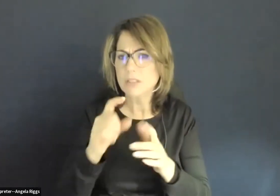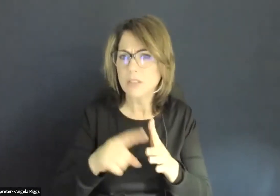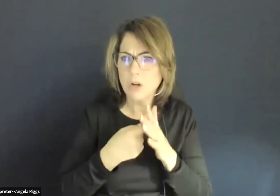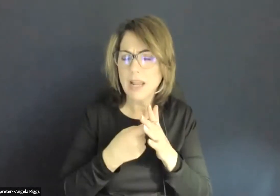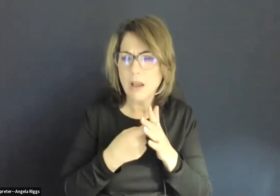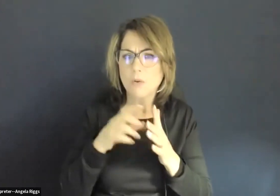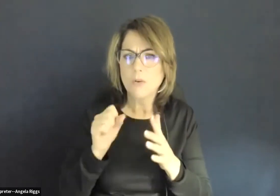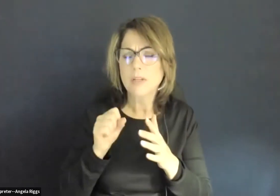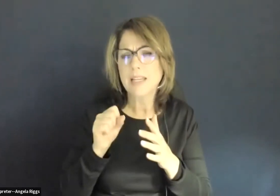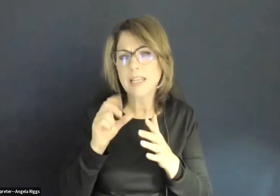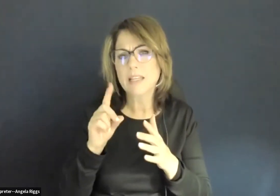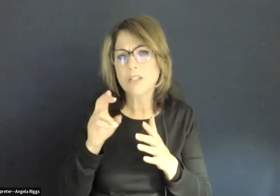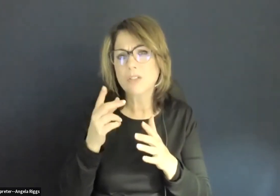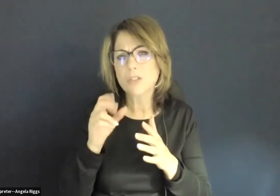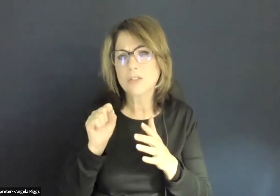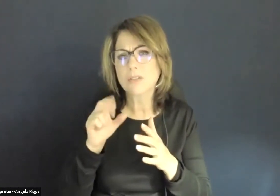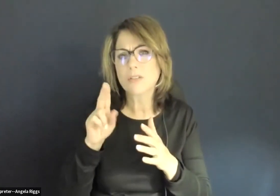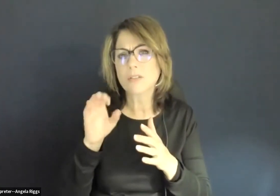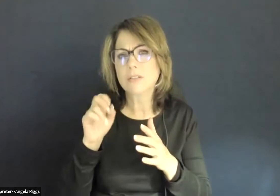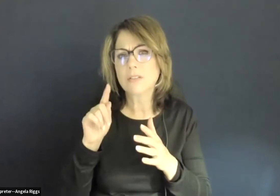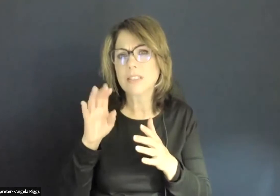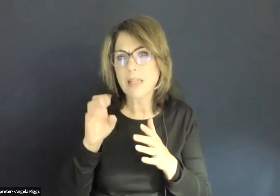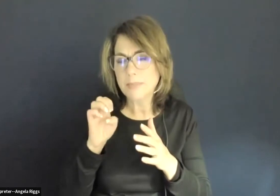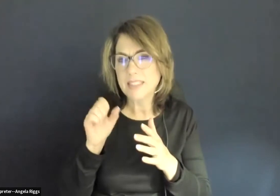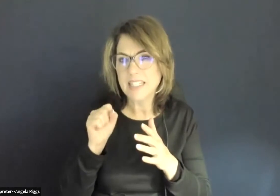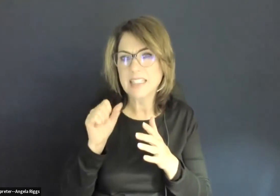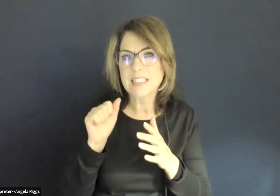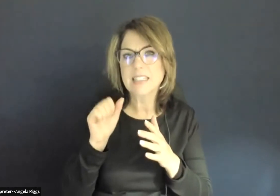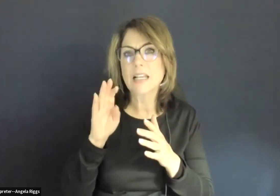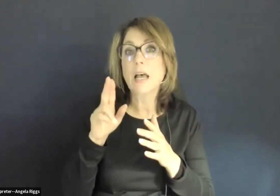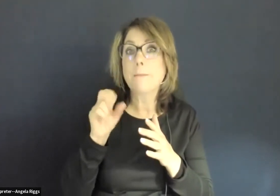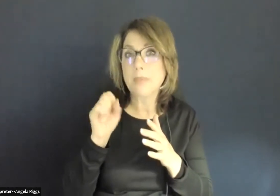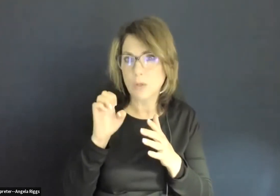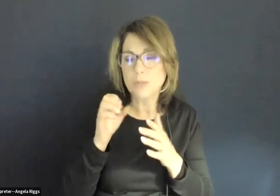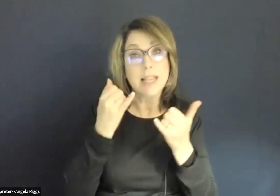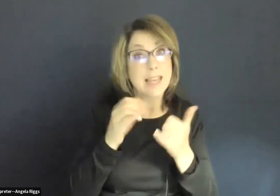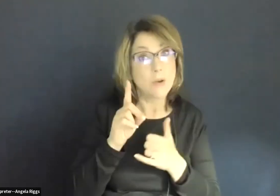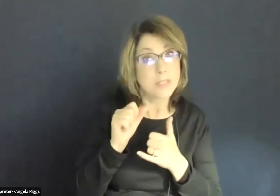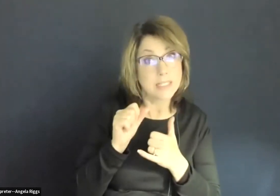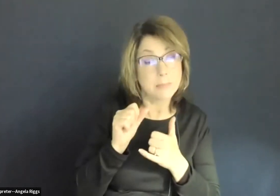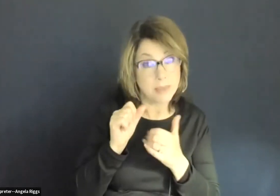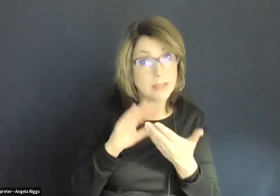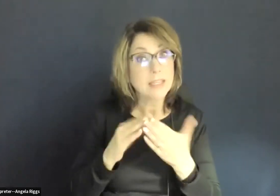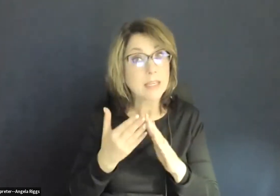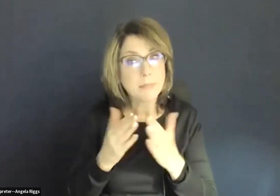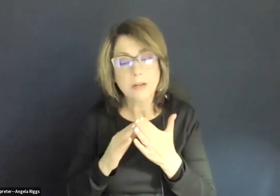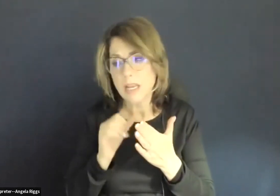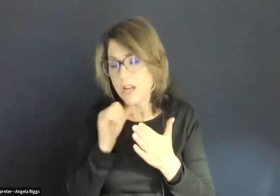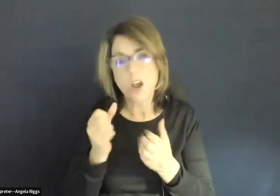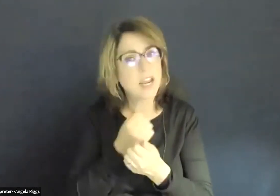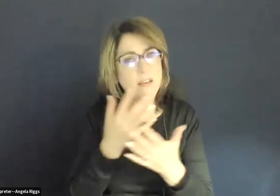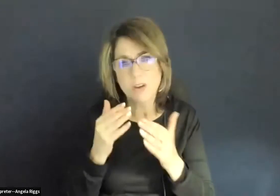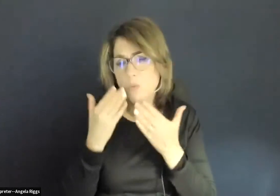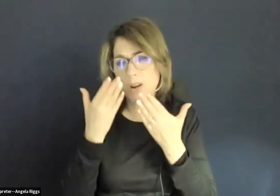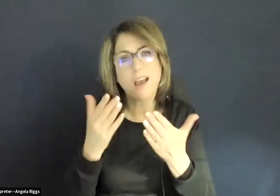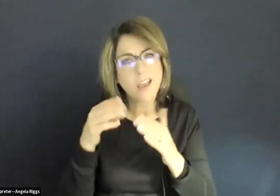substance abuse and now in the disability community. Not everyone I offer PS to have had